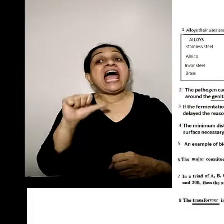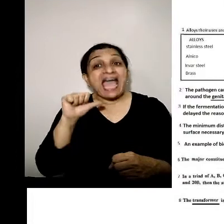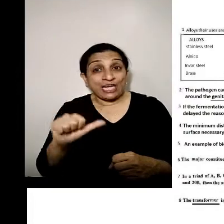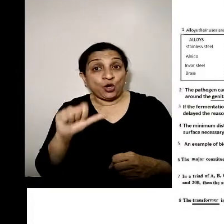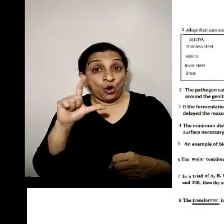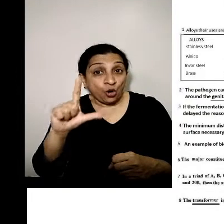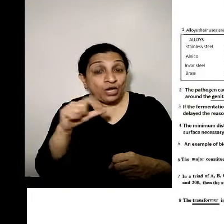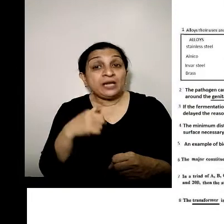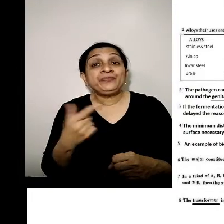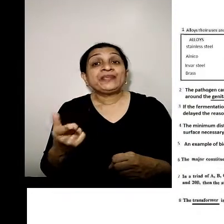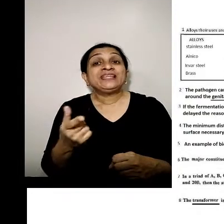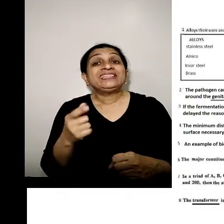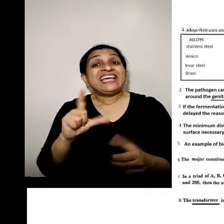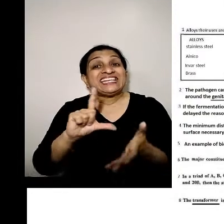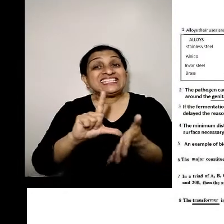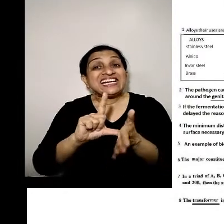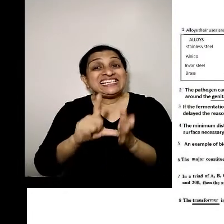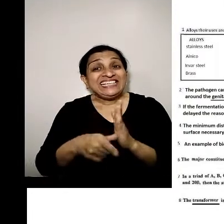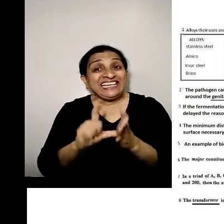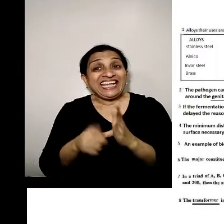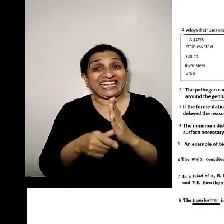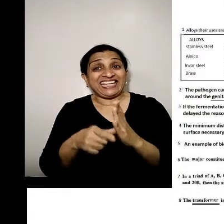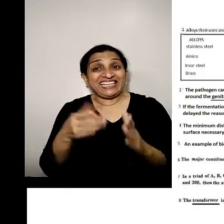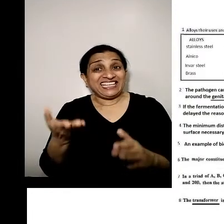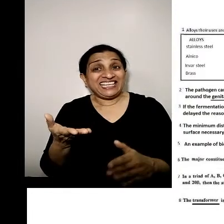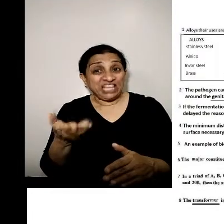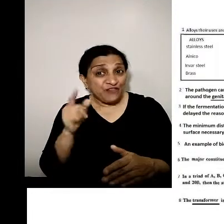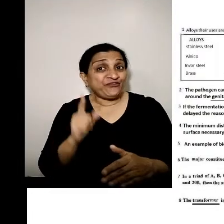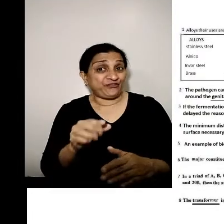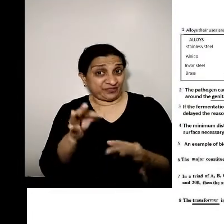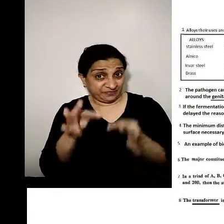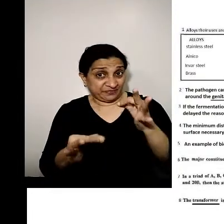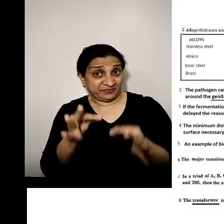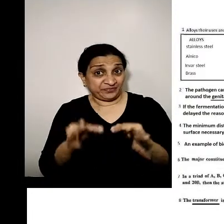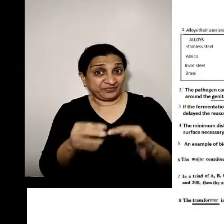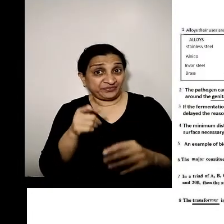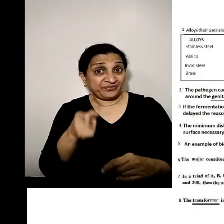ethyl alcohol, there is a delay.